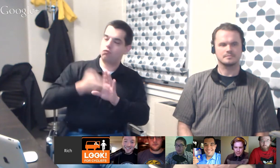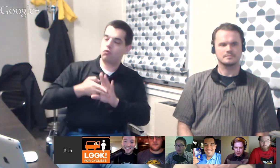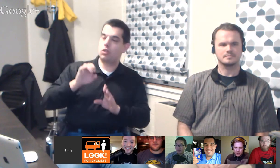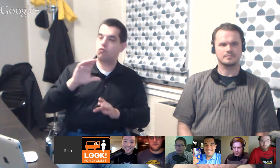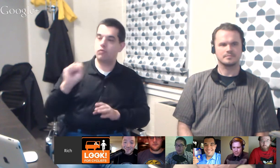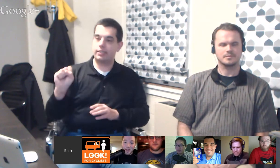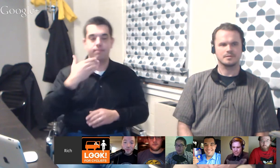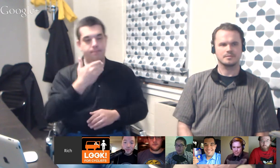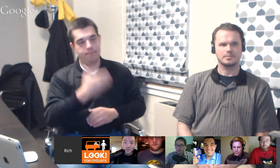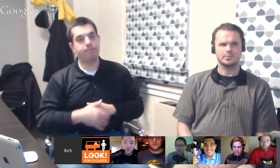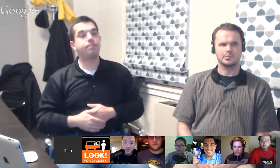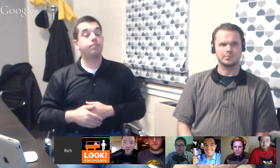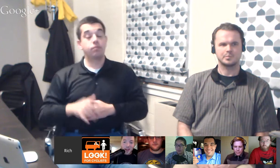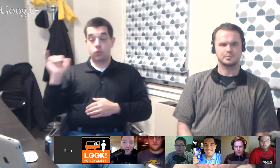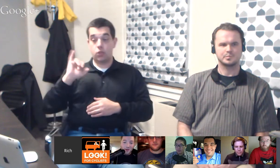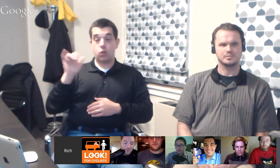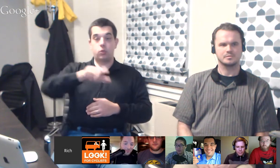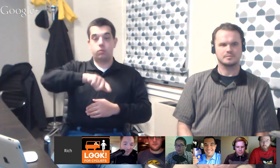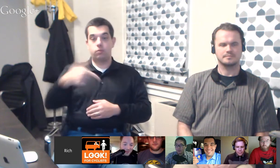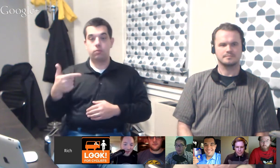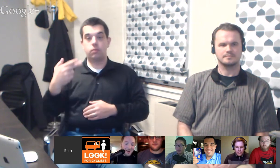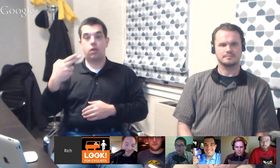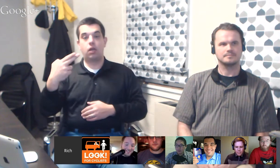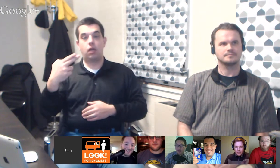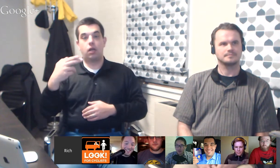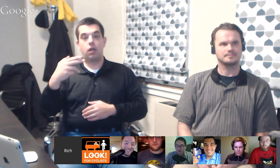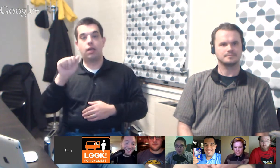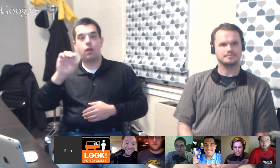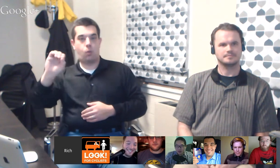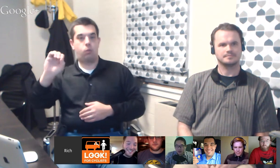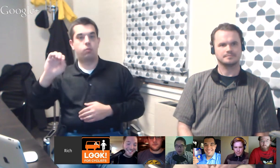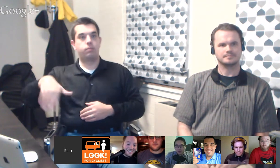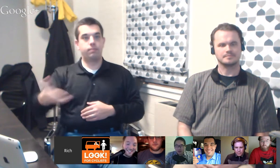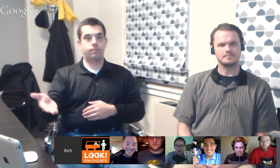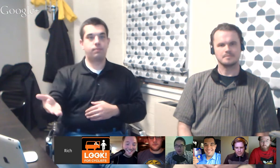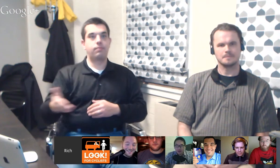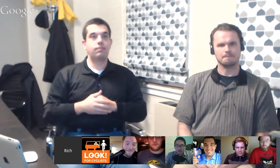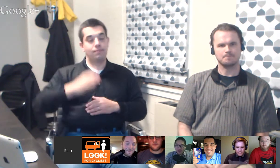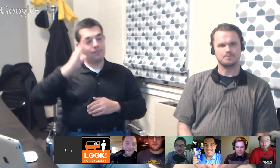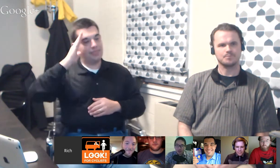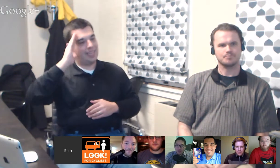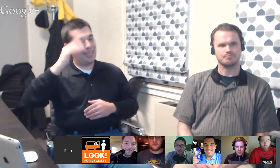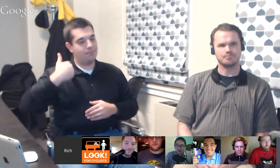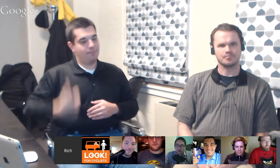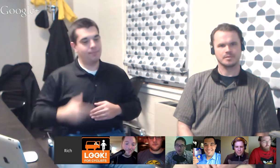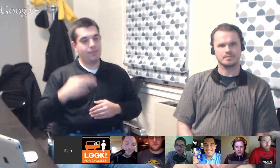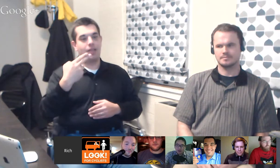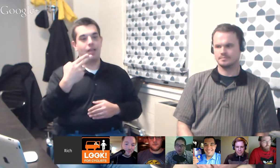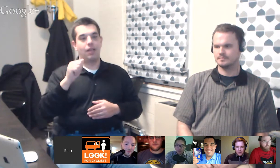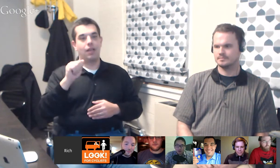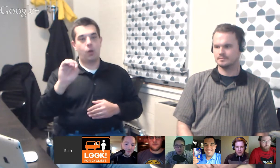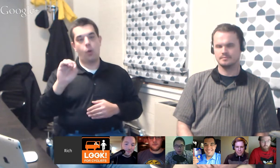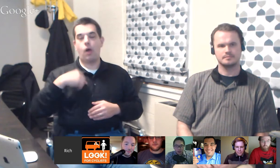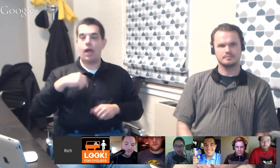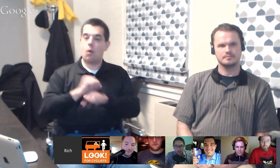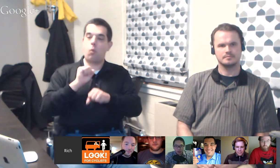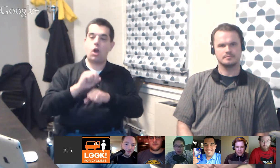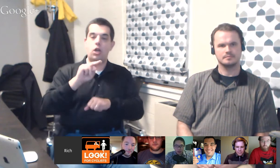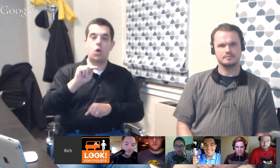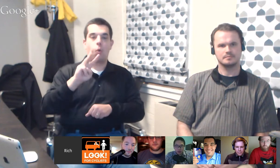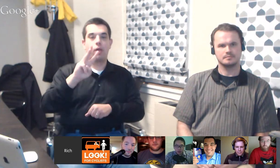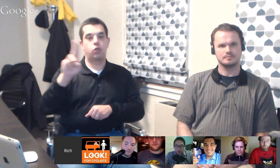you. And we'll switch over to Hao. What's up, Hao? Hey, so my name is Hao. I work at